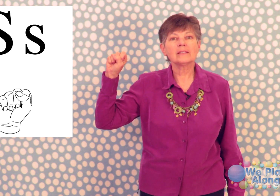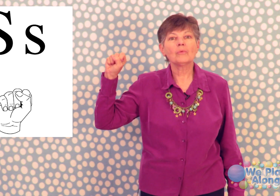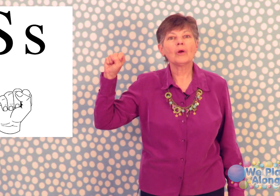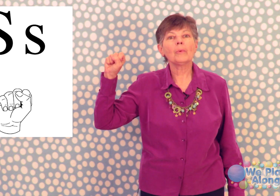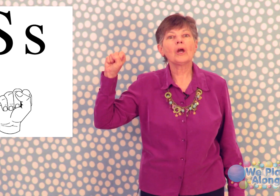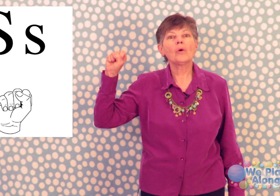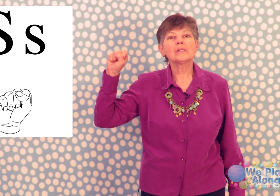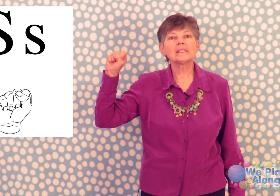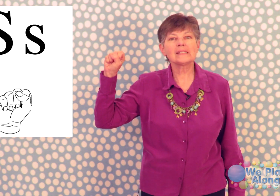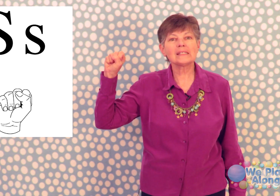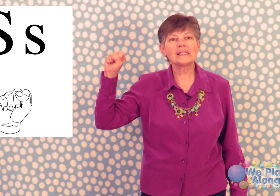consonant where it would go S,